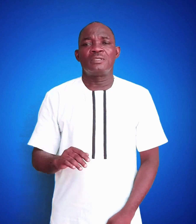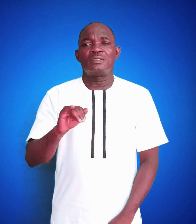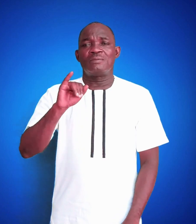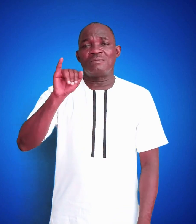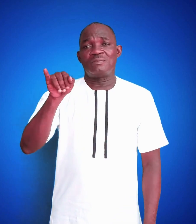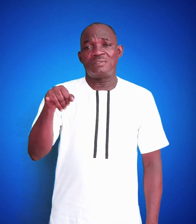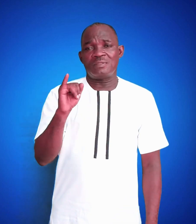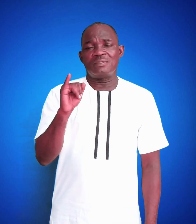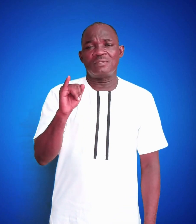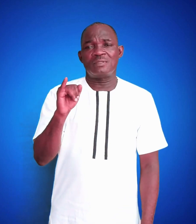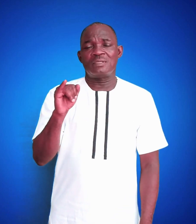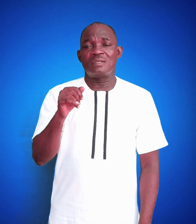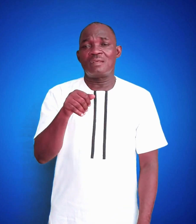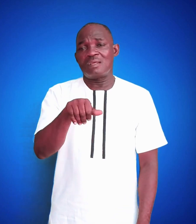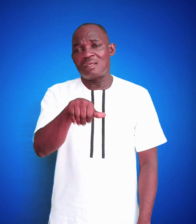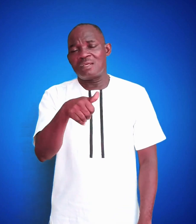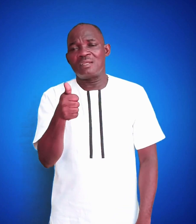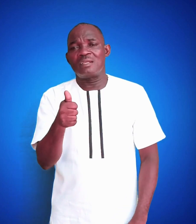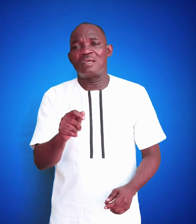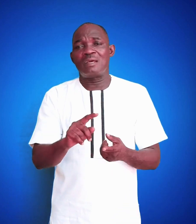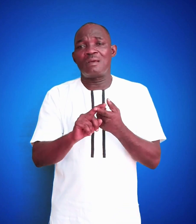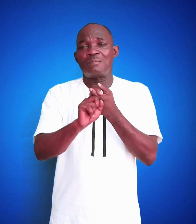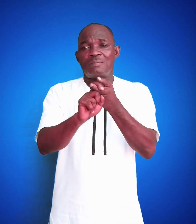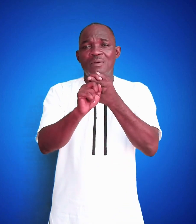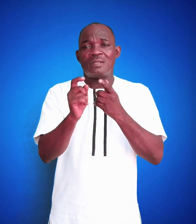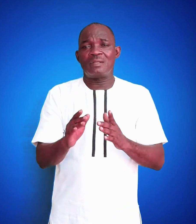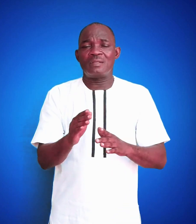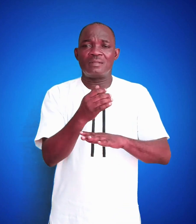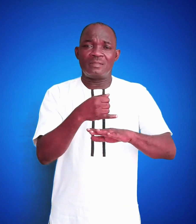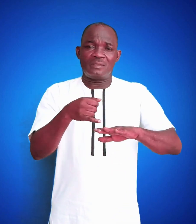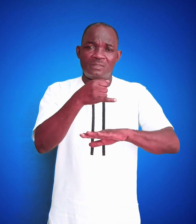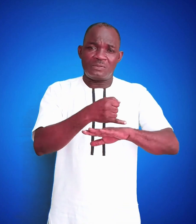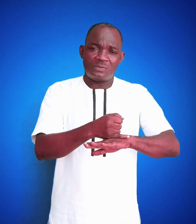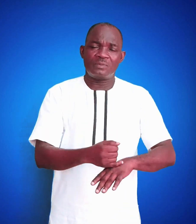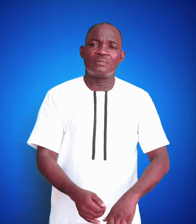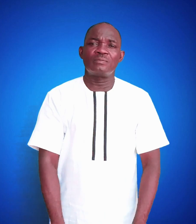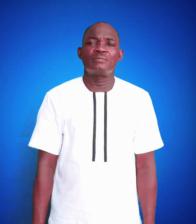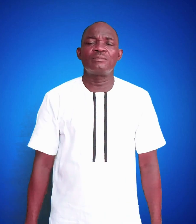J. Other partner institutions.